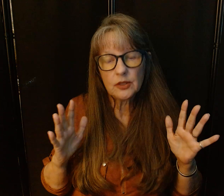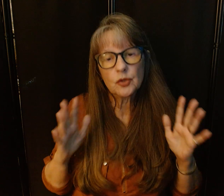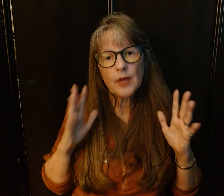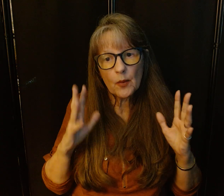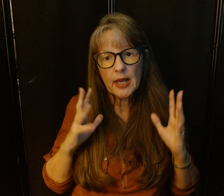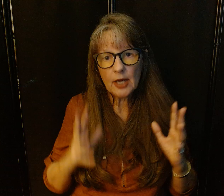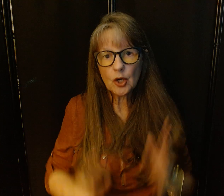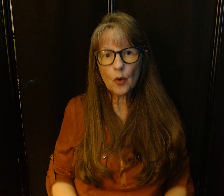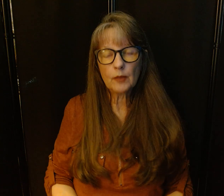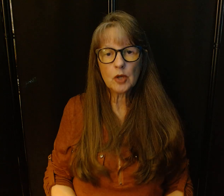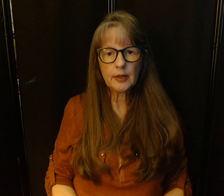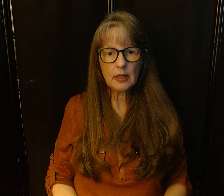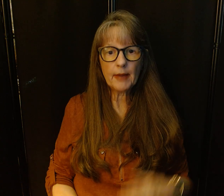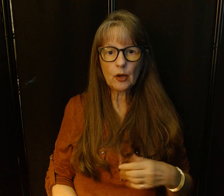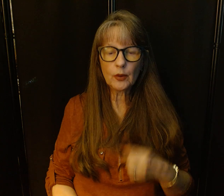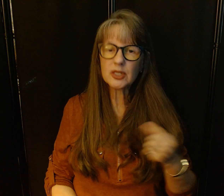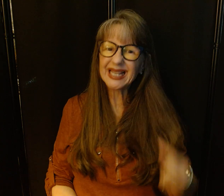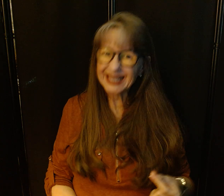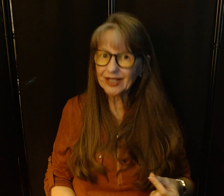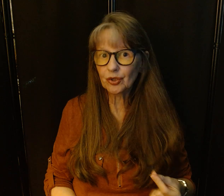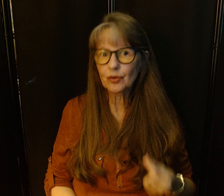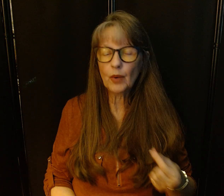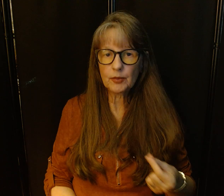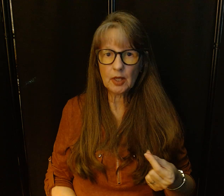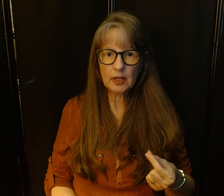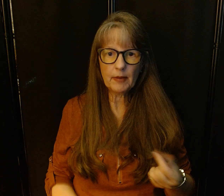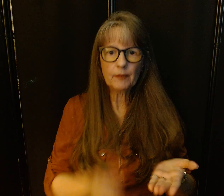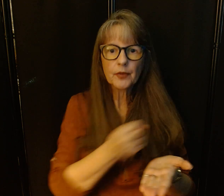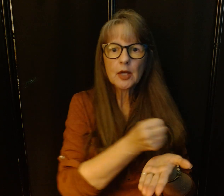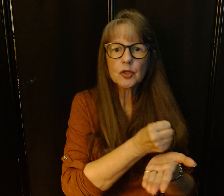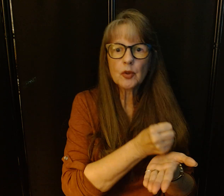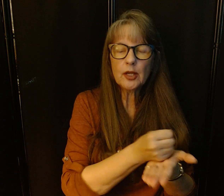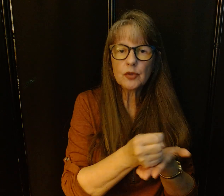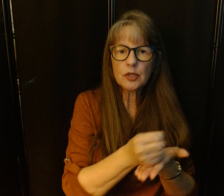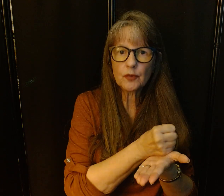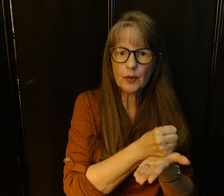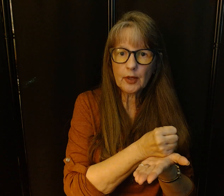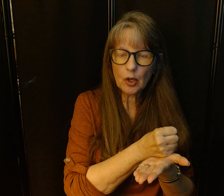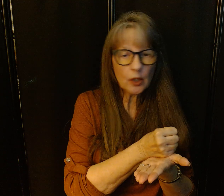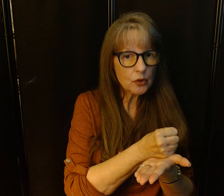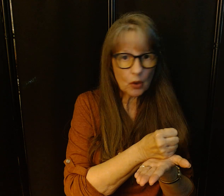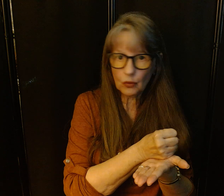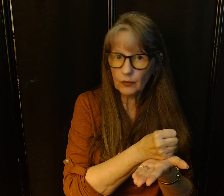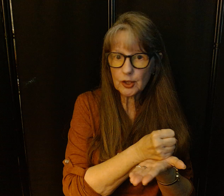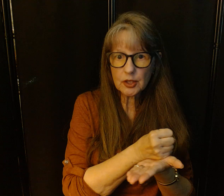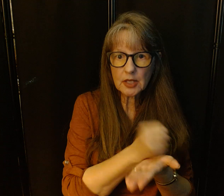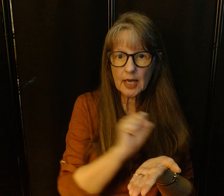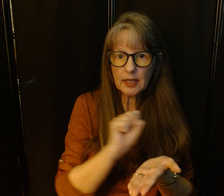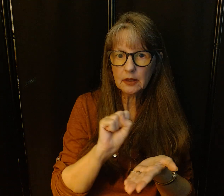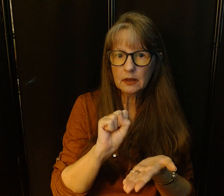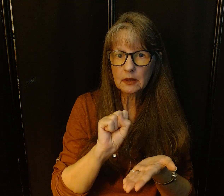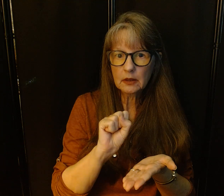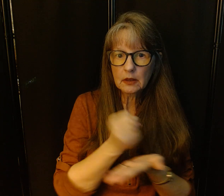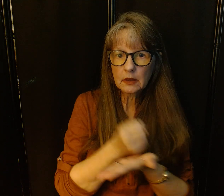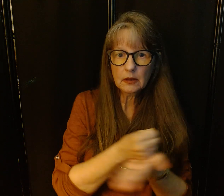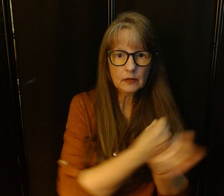that way I know what I'm talking about, or it's clear what I'm talking about. So I use this for credit card. I use the old-fashioned sign.